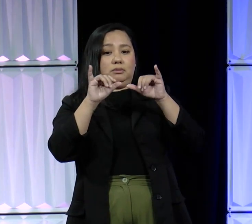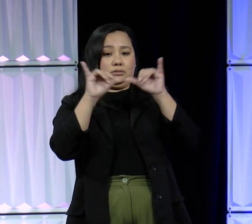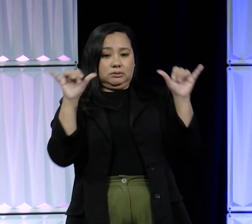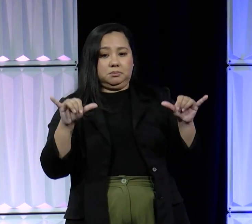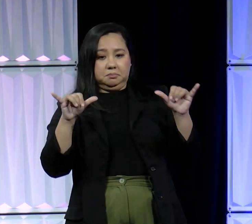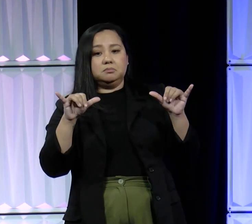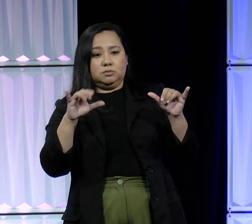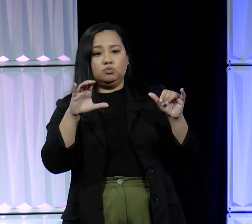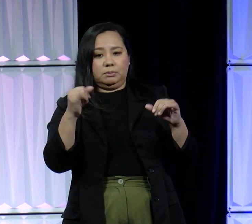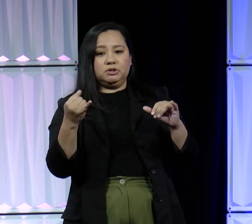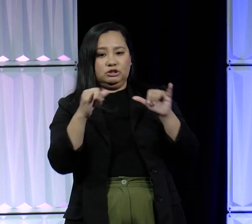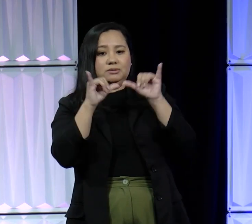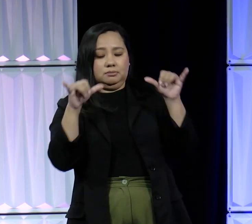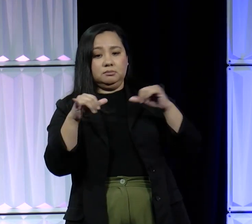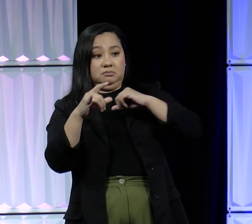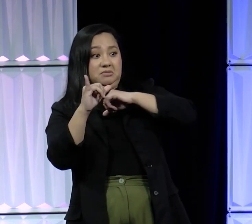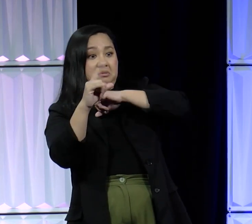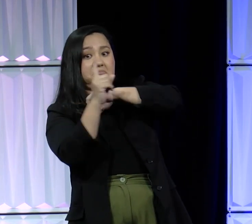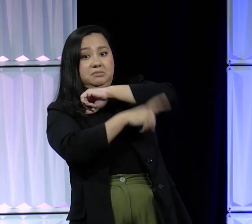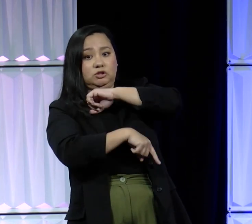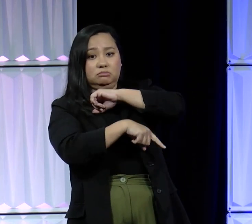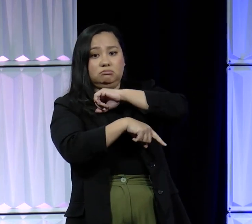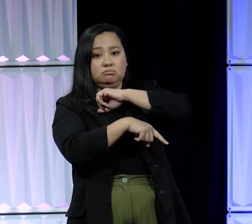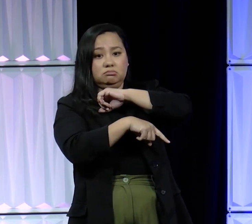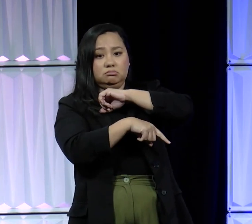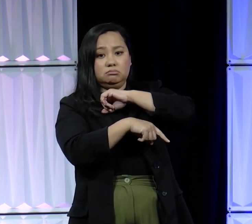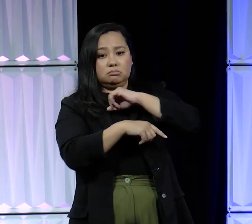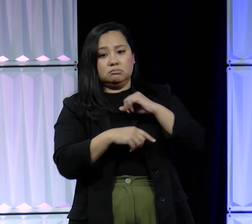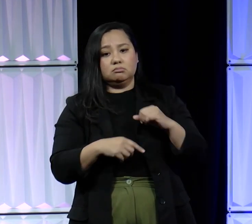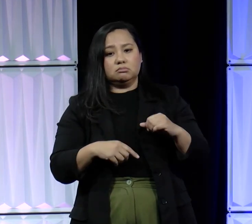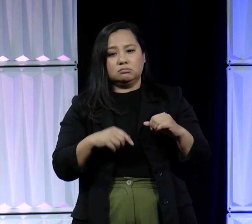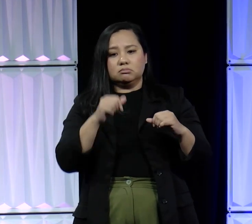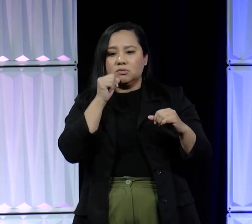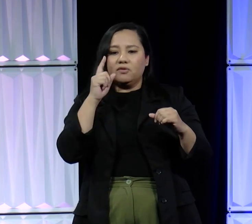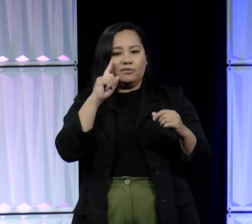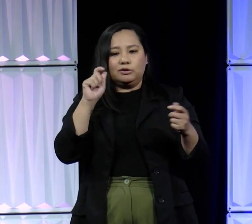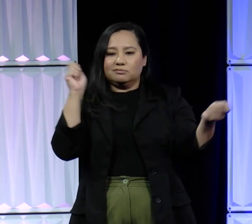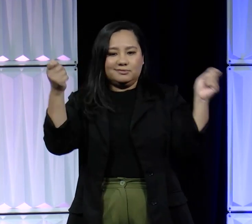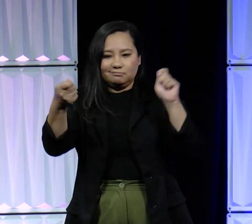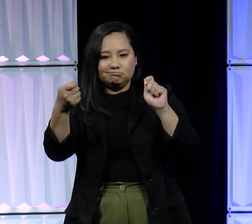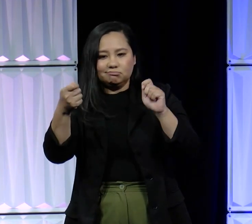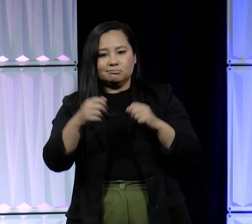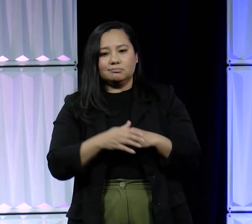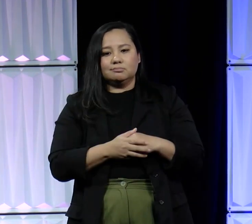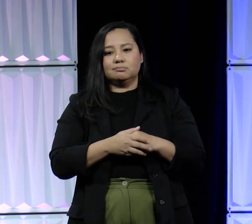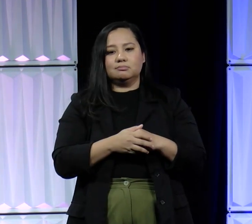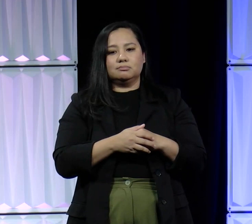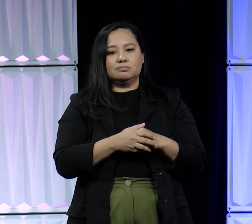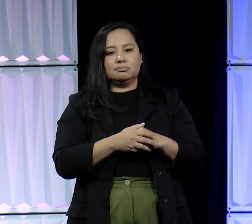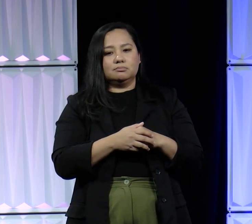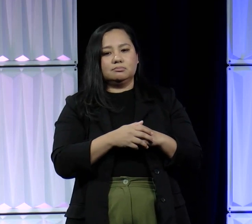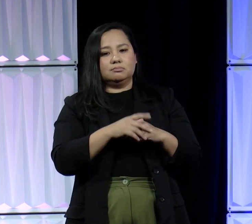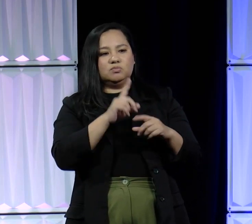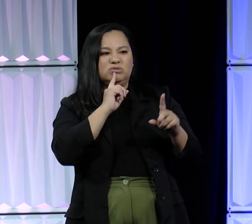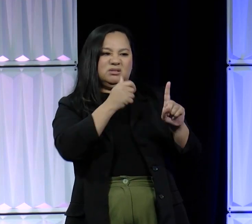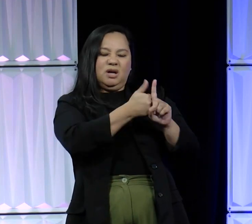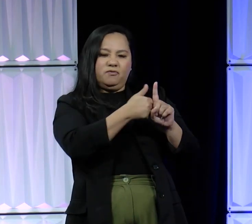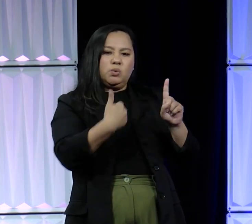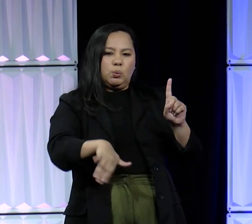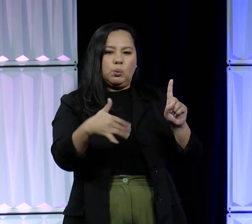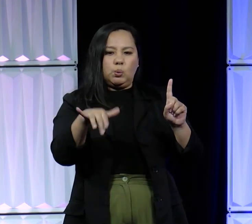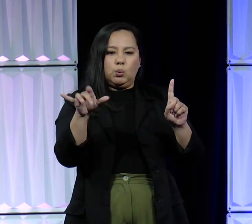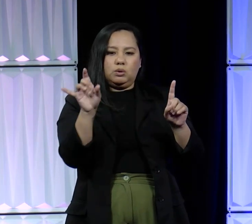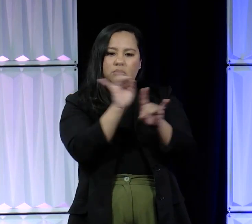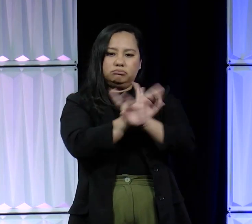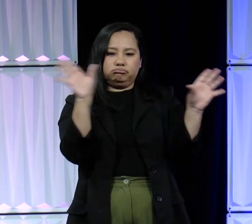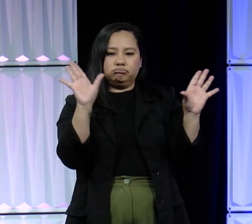prevent, transform, or heal. They are also inherently violent, having been built upon the legacies of slavery, genocide